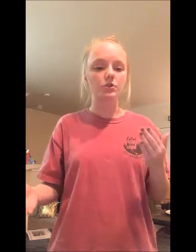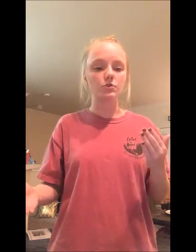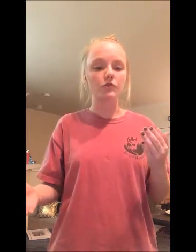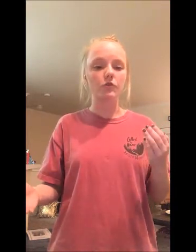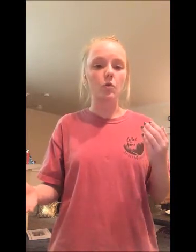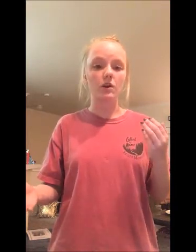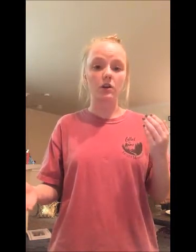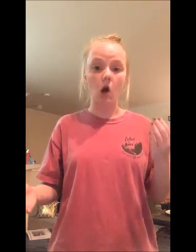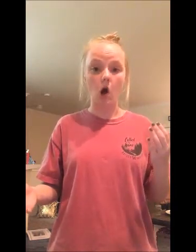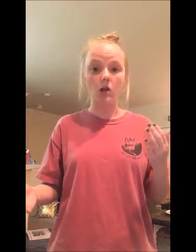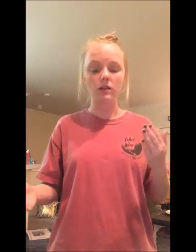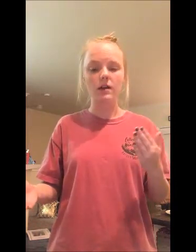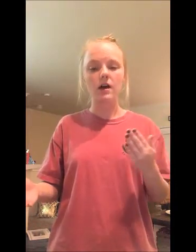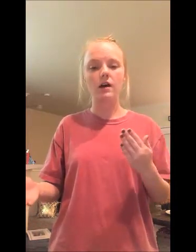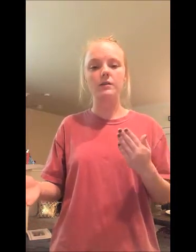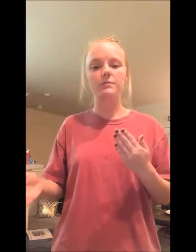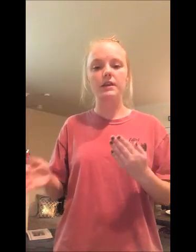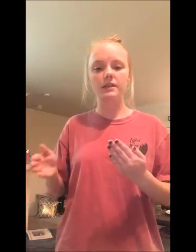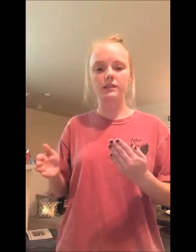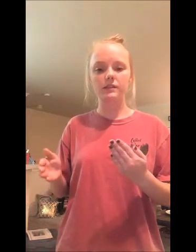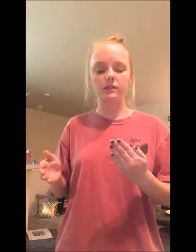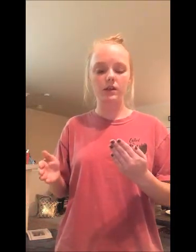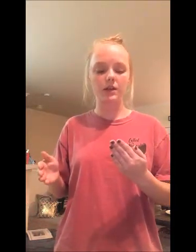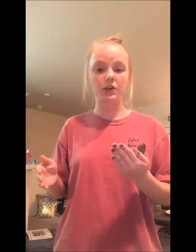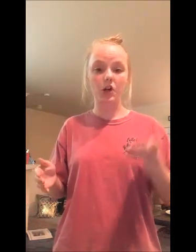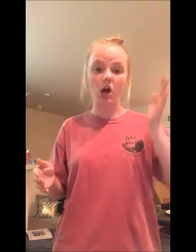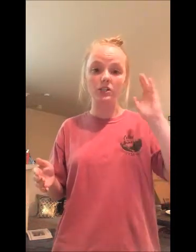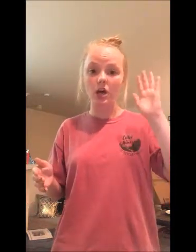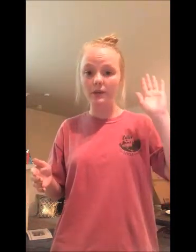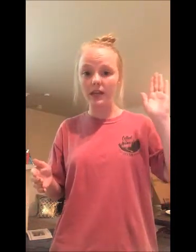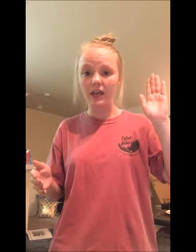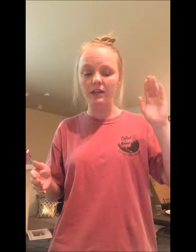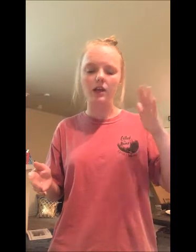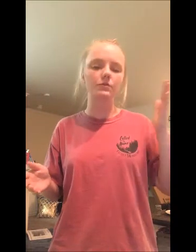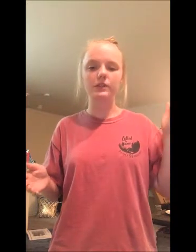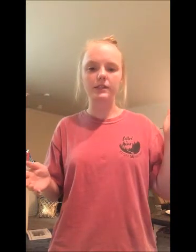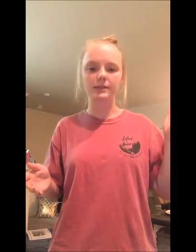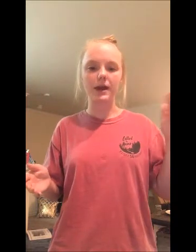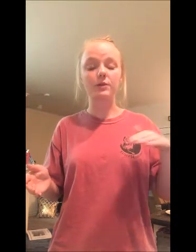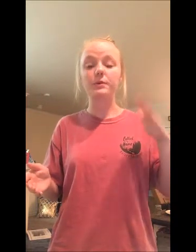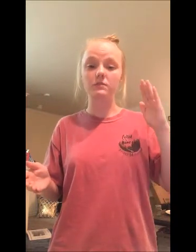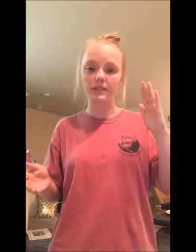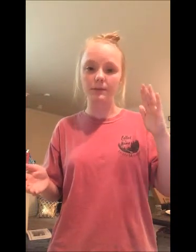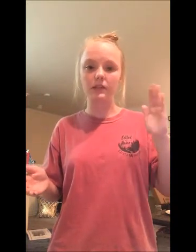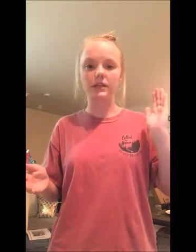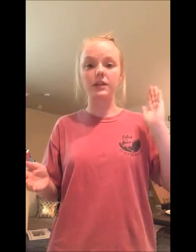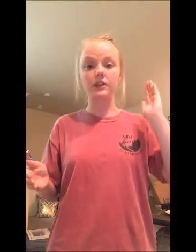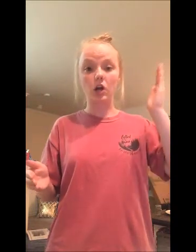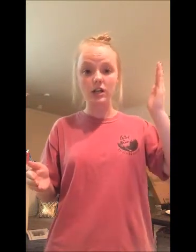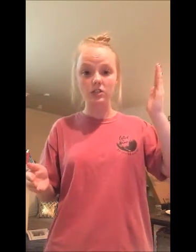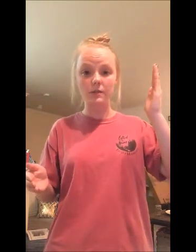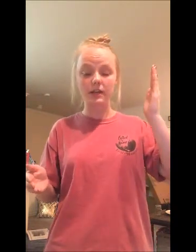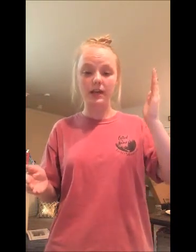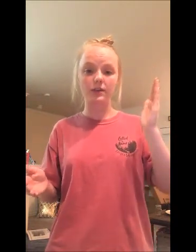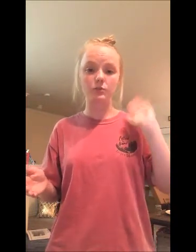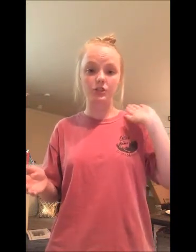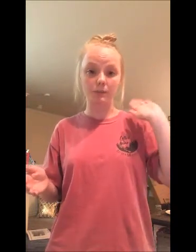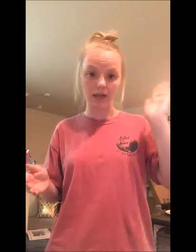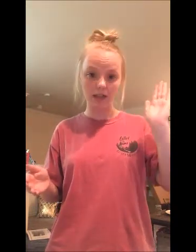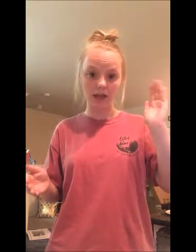do for all is, in your non-dominant hand, it really doesn't matter, but typically in your non-dominant hand, which is my